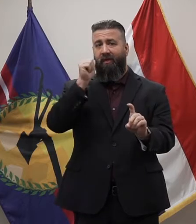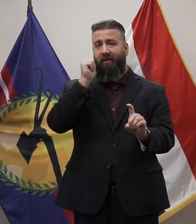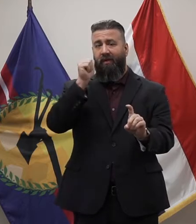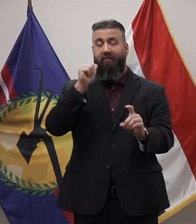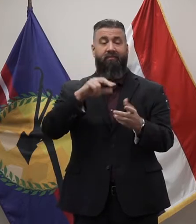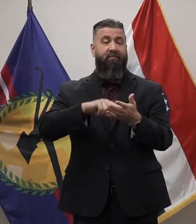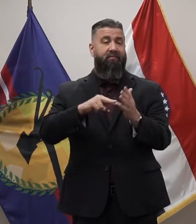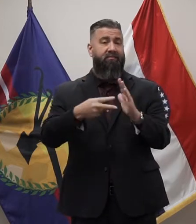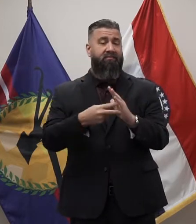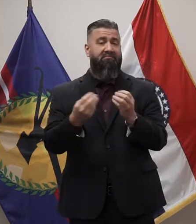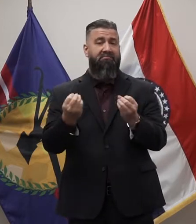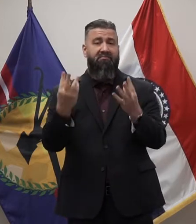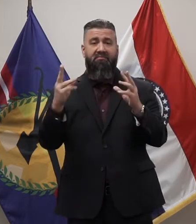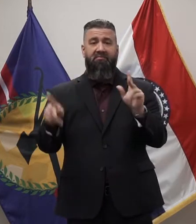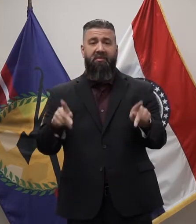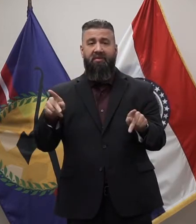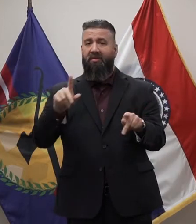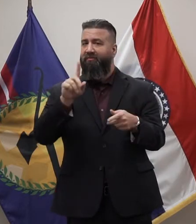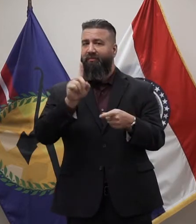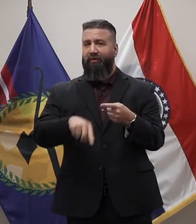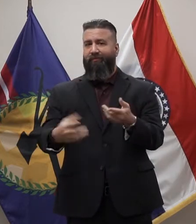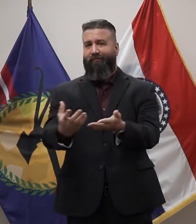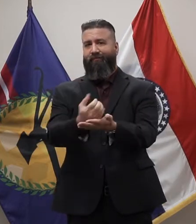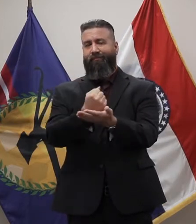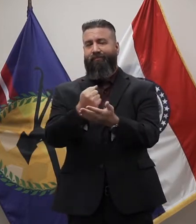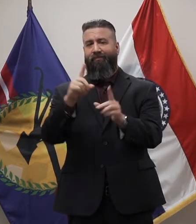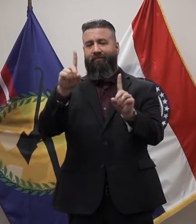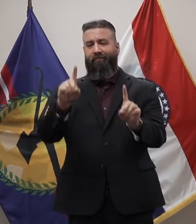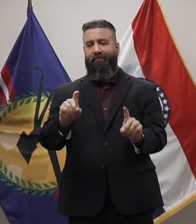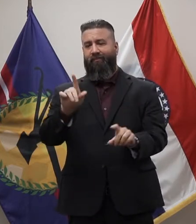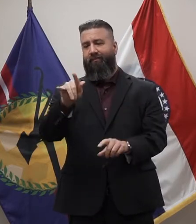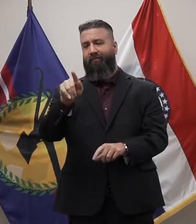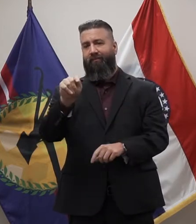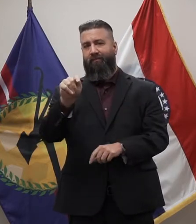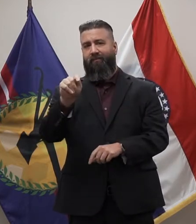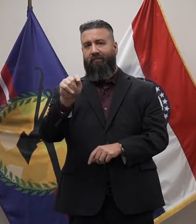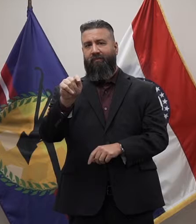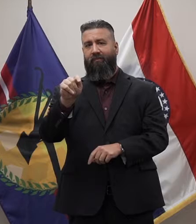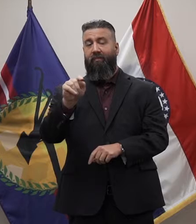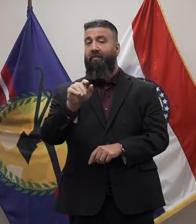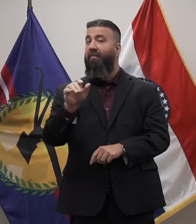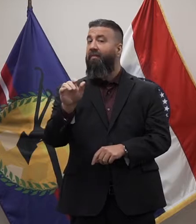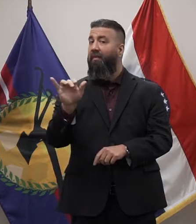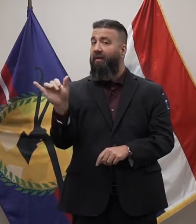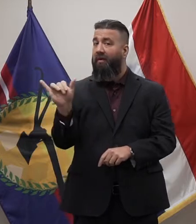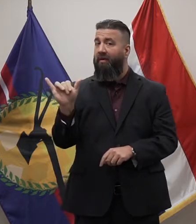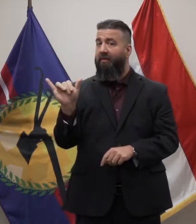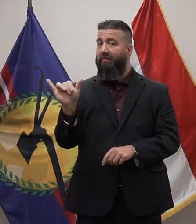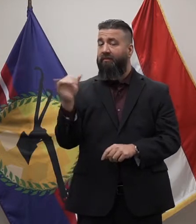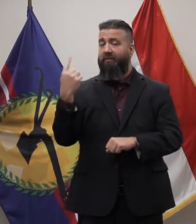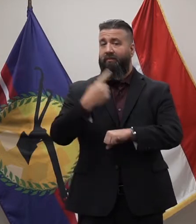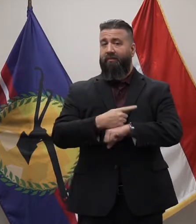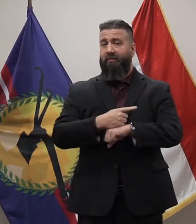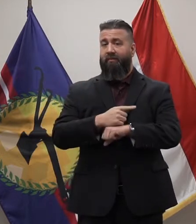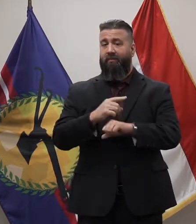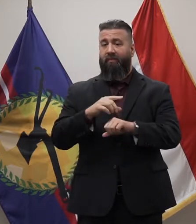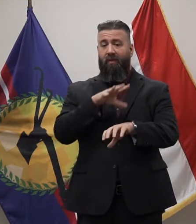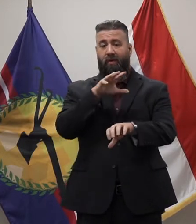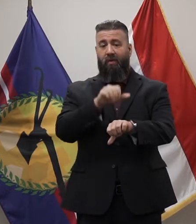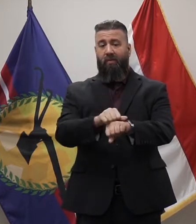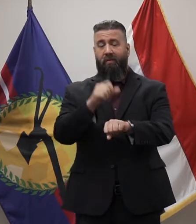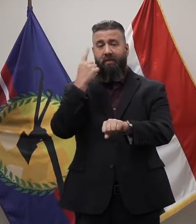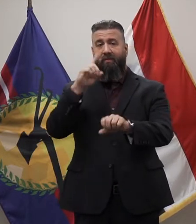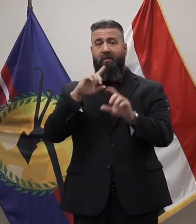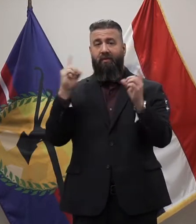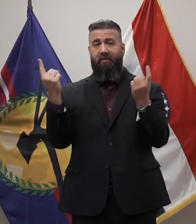lot of people were unable to pick up a test kit on Monday. However, on that same day, appointments at the Department of Health's 4